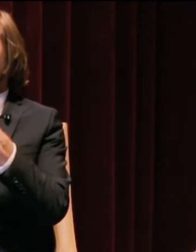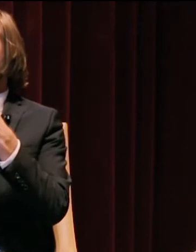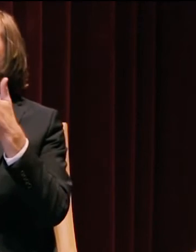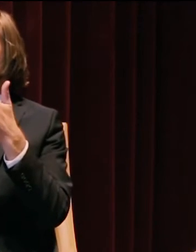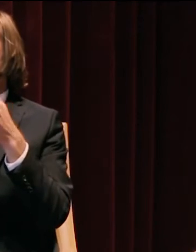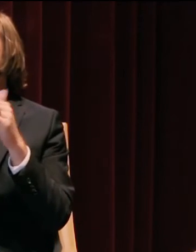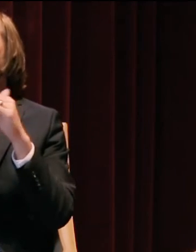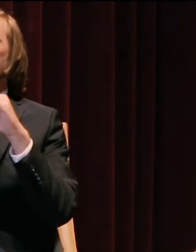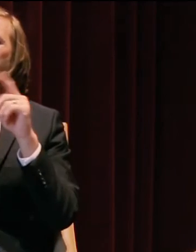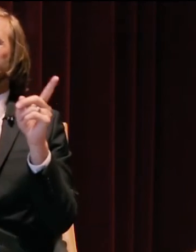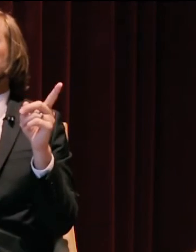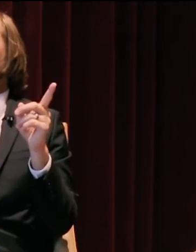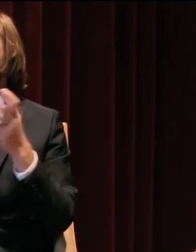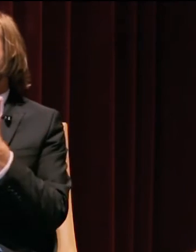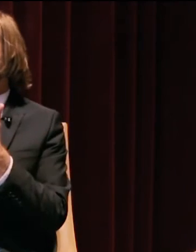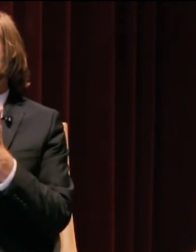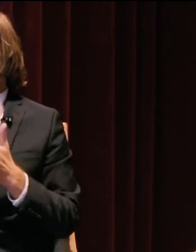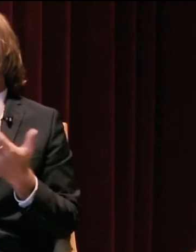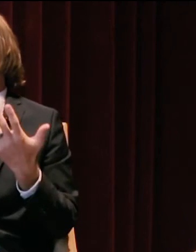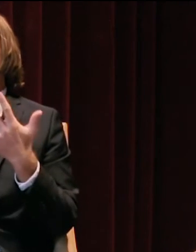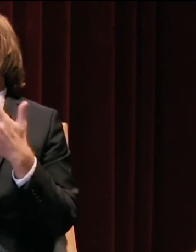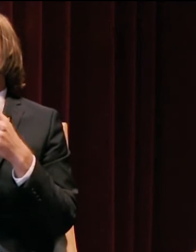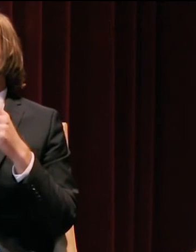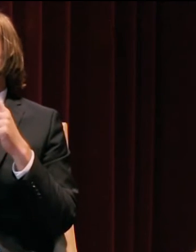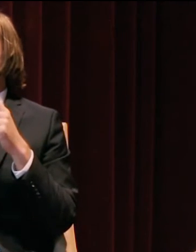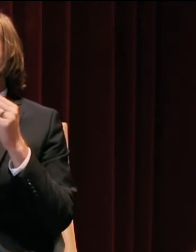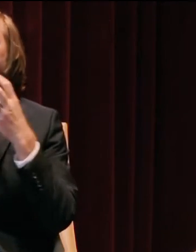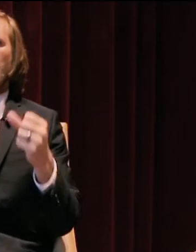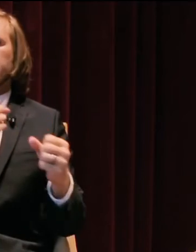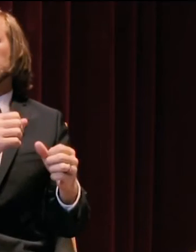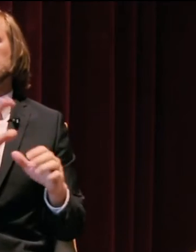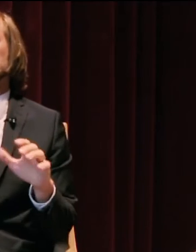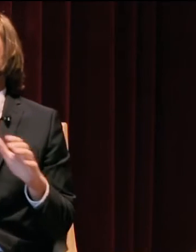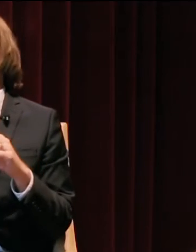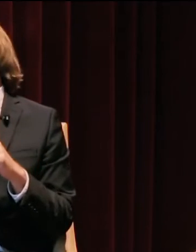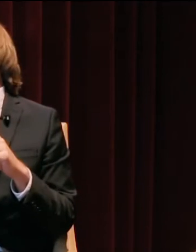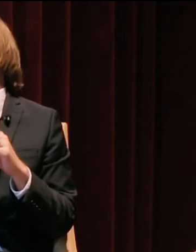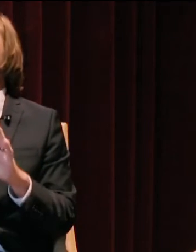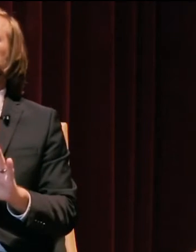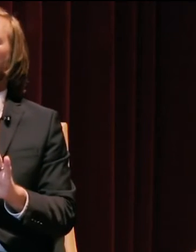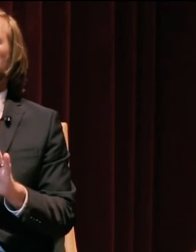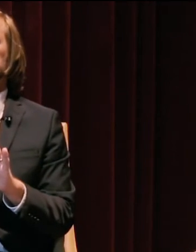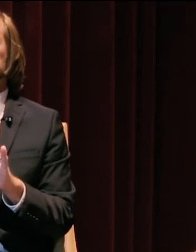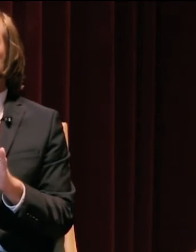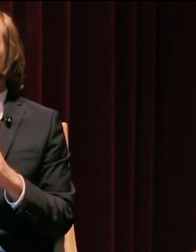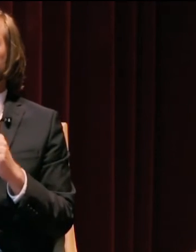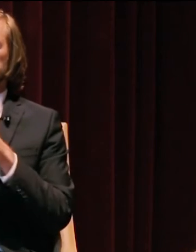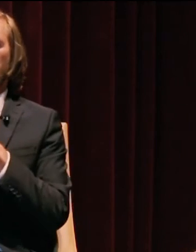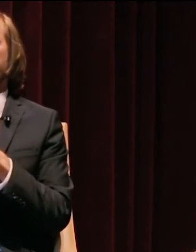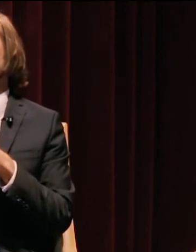baseball, compared to the hockey games and the faster moving ones. So that's fine. We've got plenty